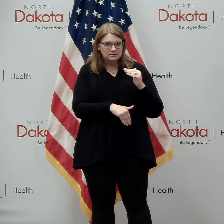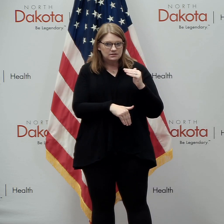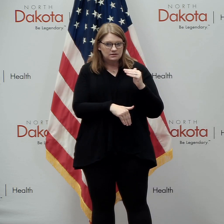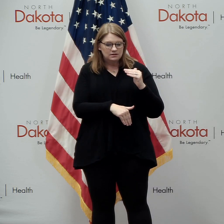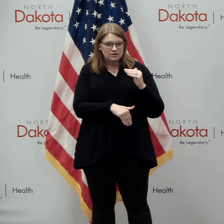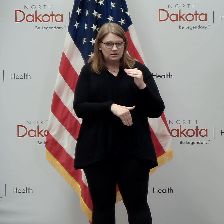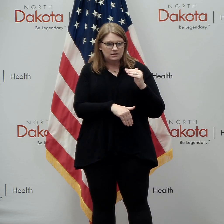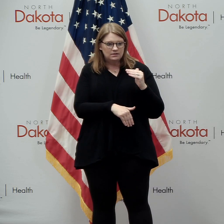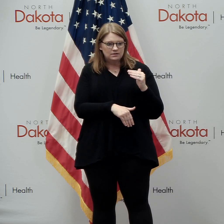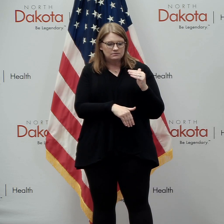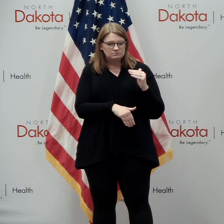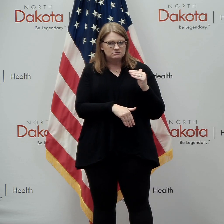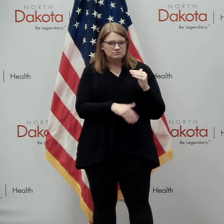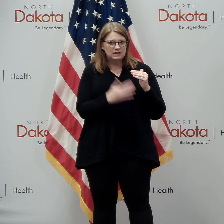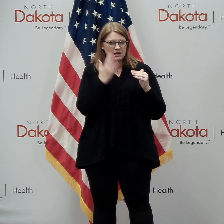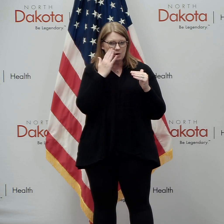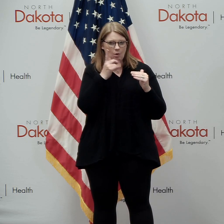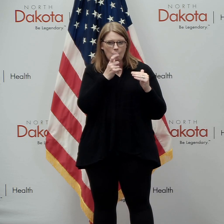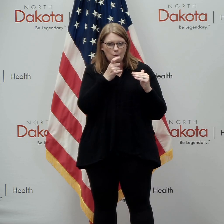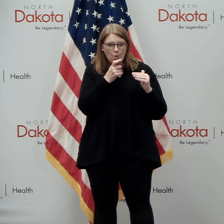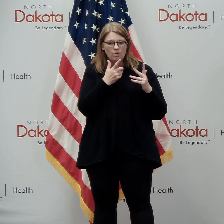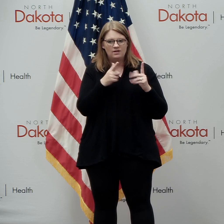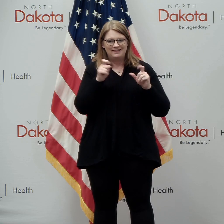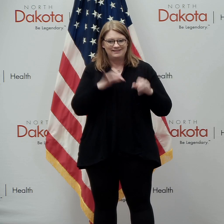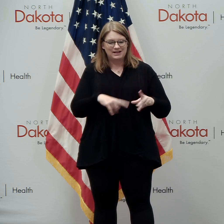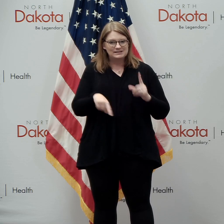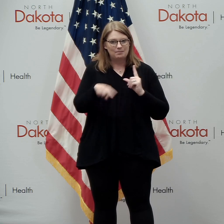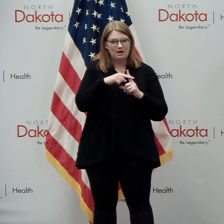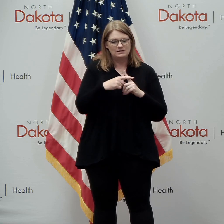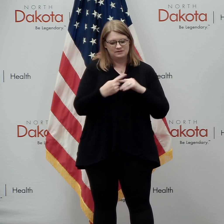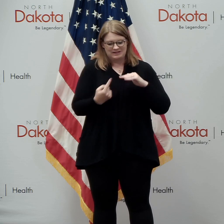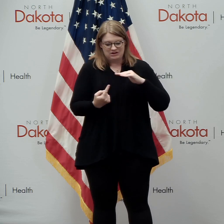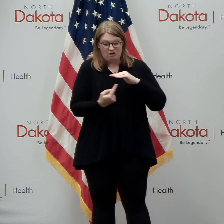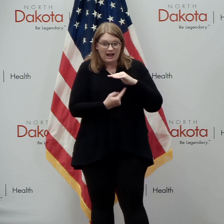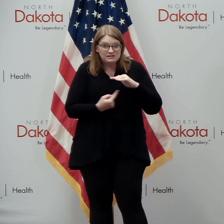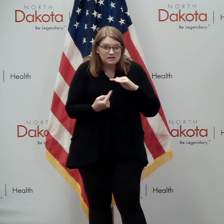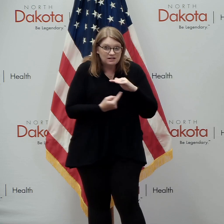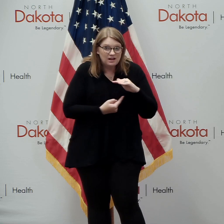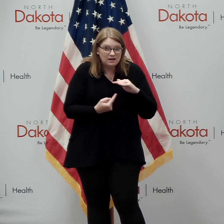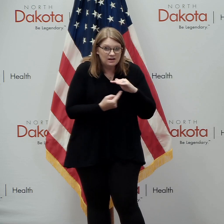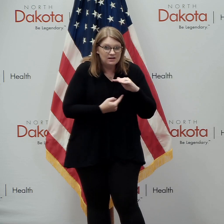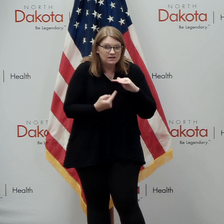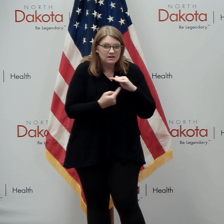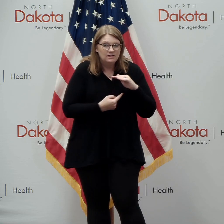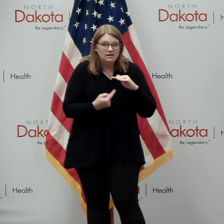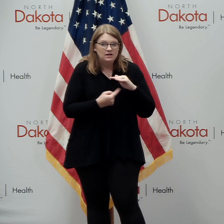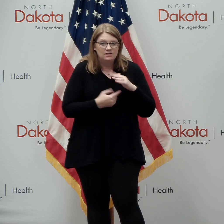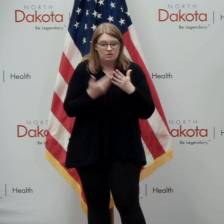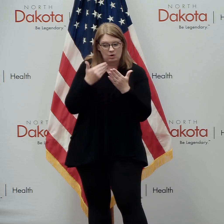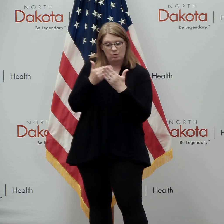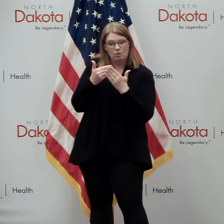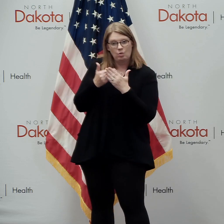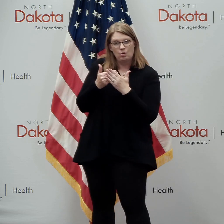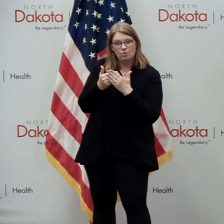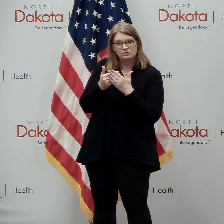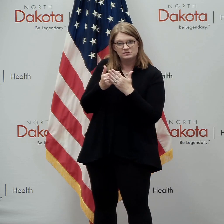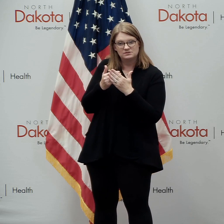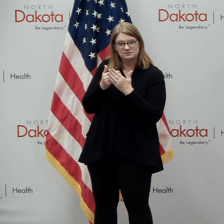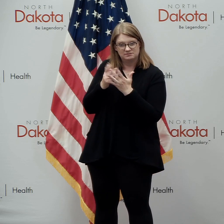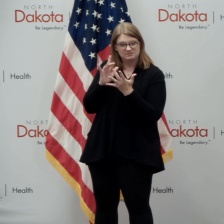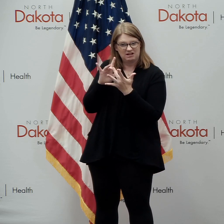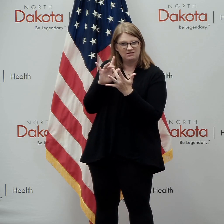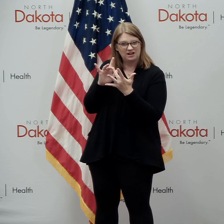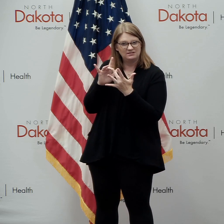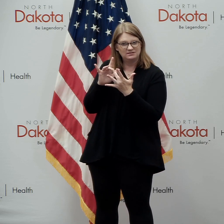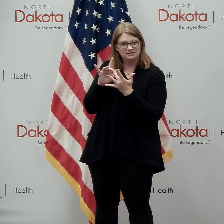know who they are. They've tested positive. They're isolating. Their close contacts are quarantining. The risk of